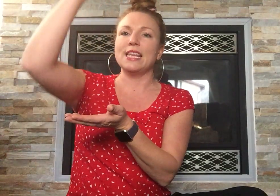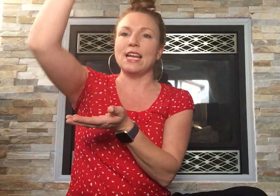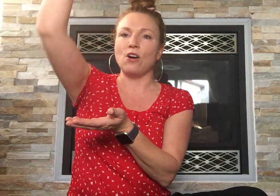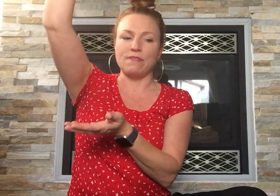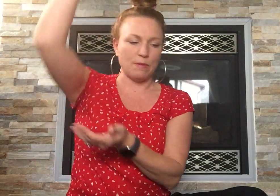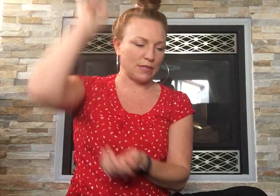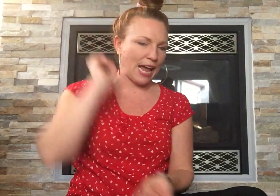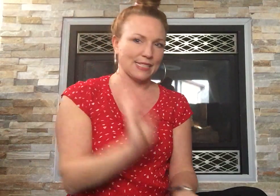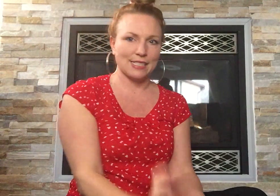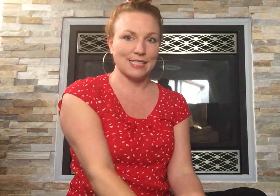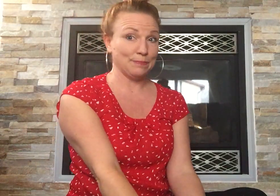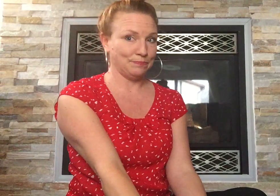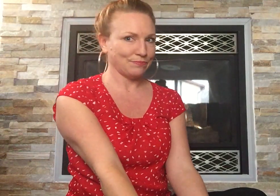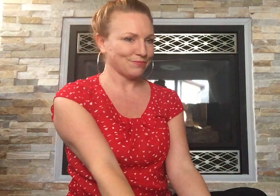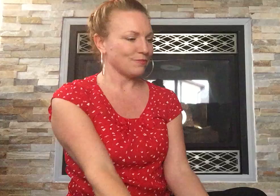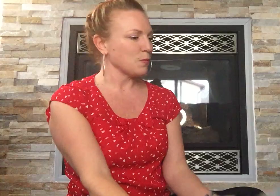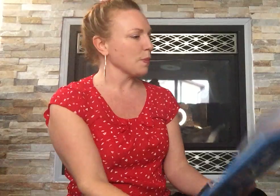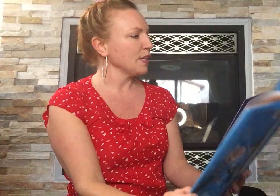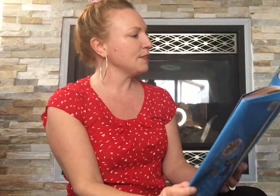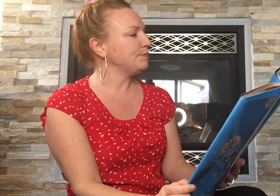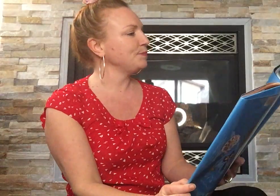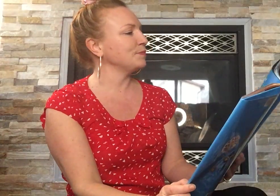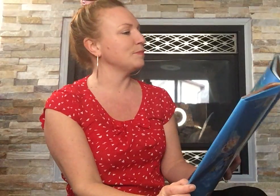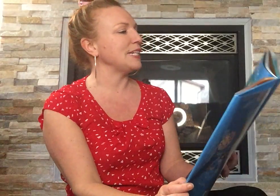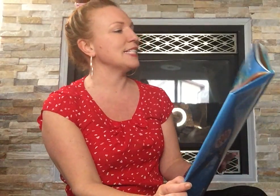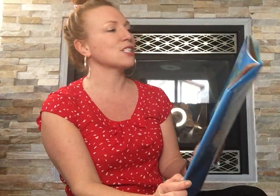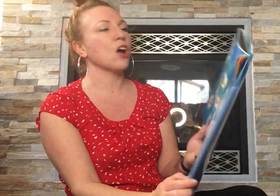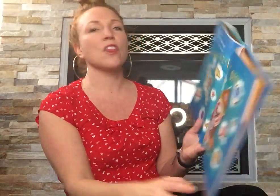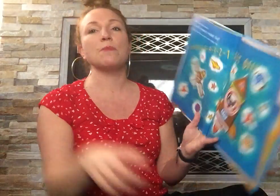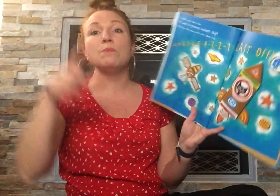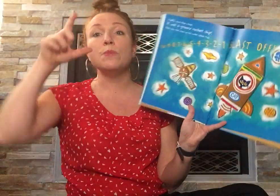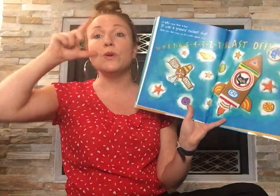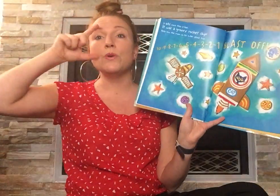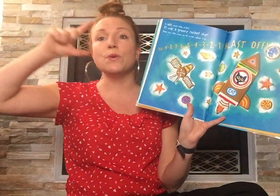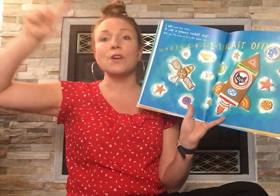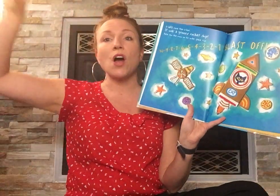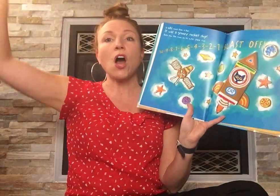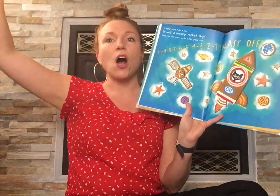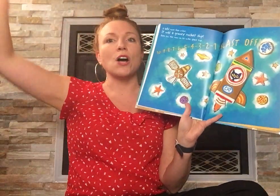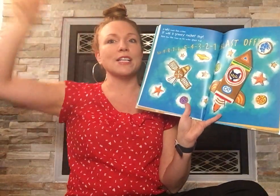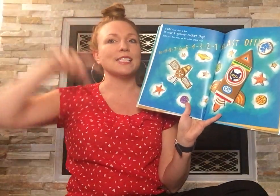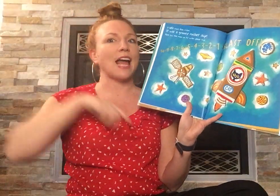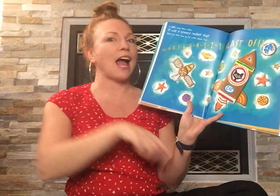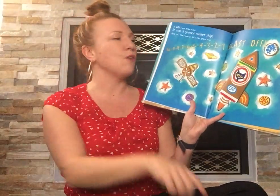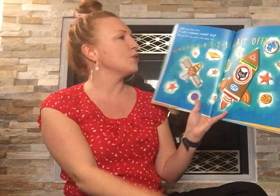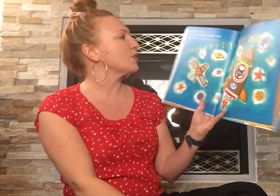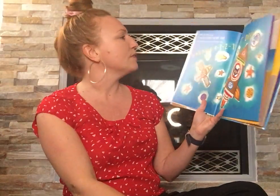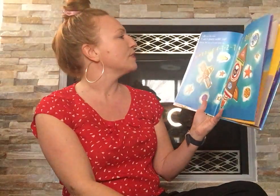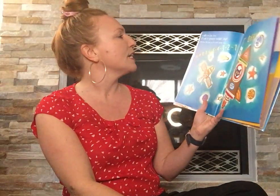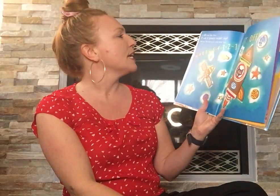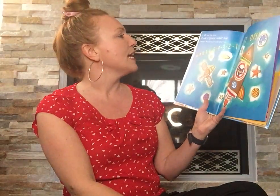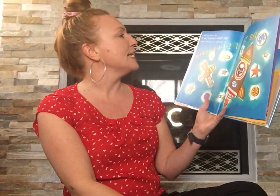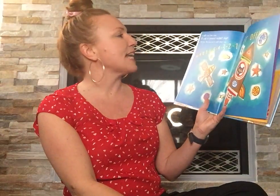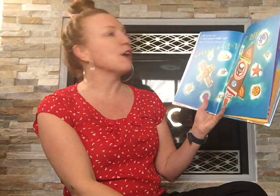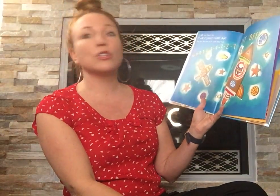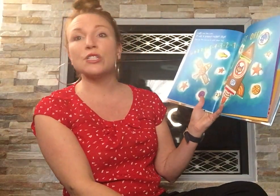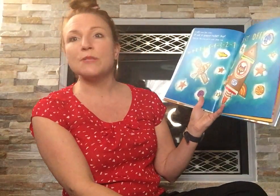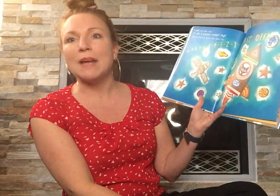then off it blasts. Pete saw the moon on his outer